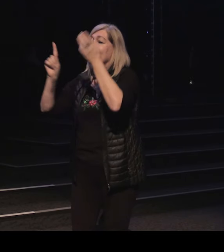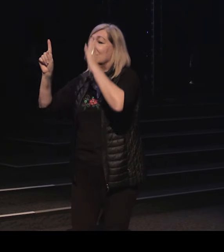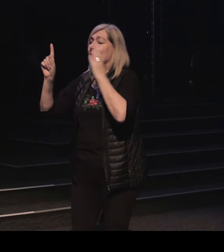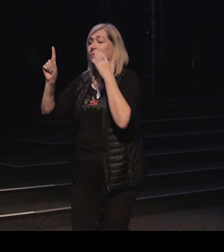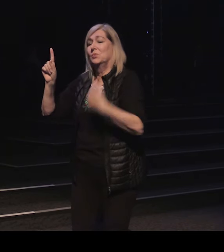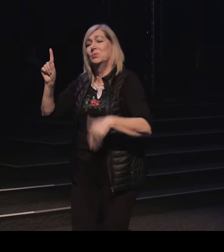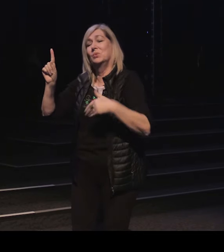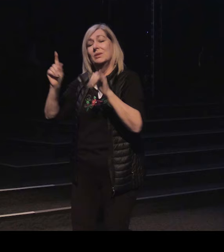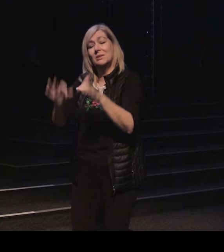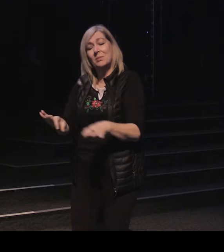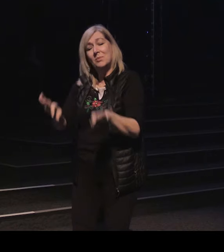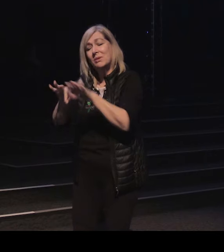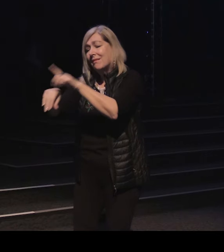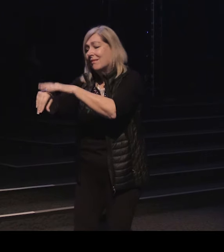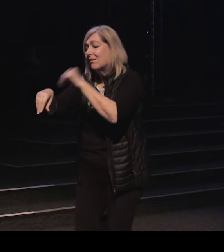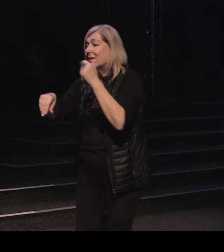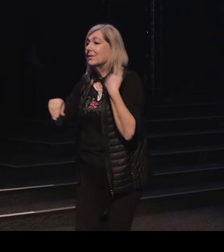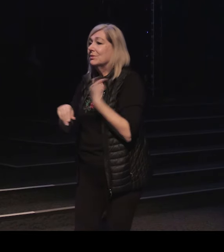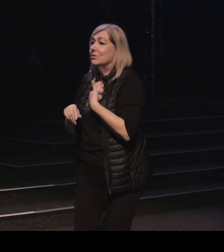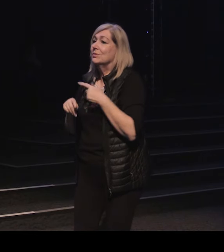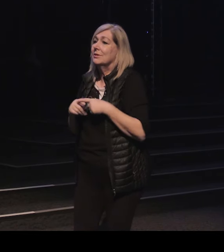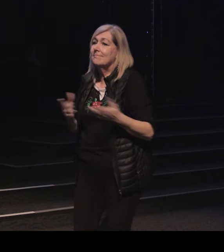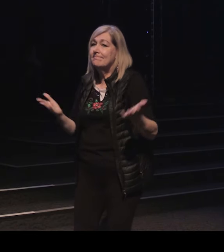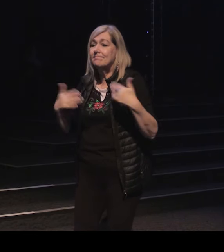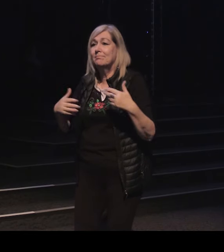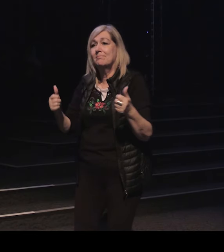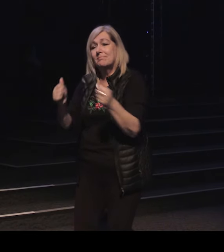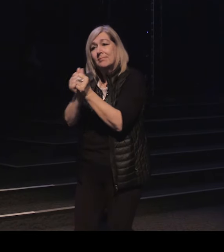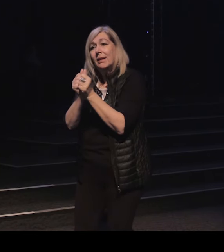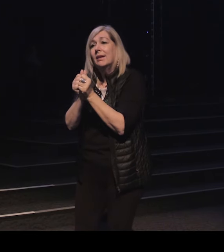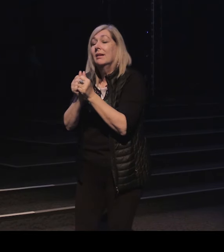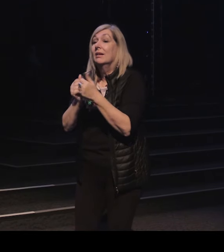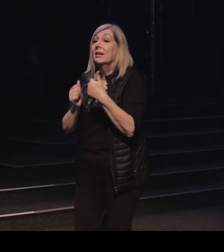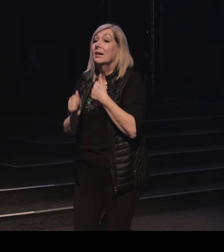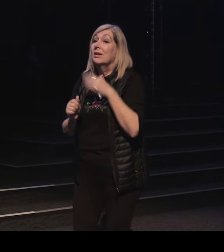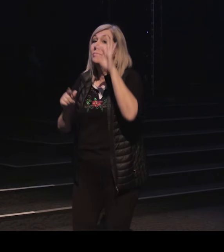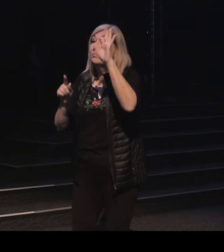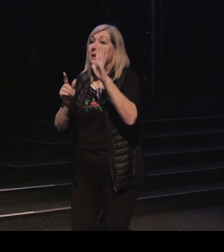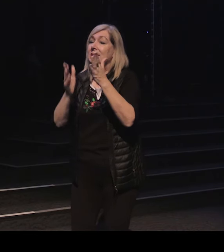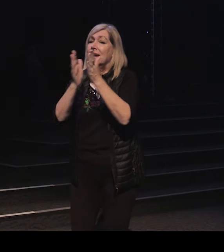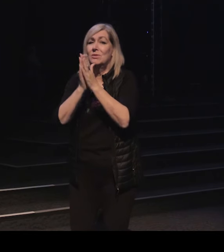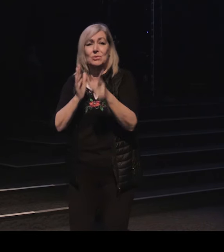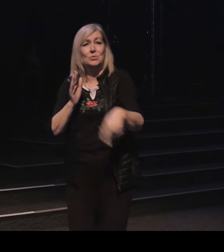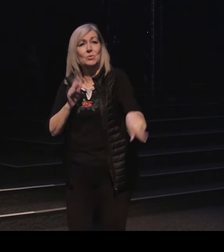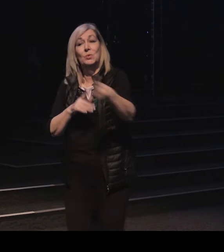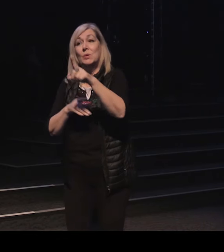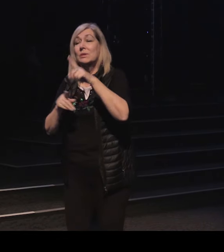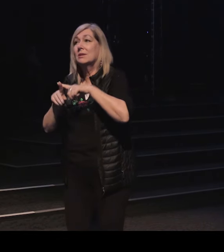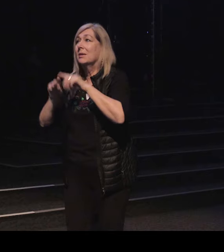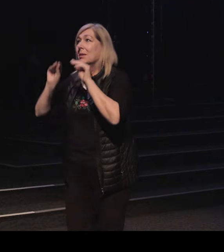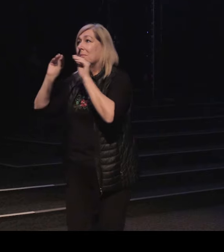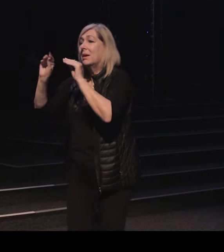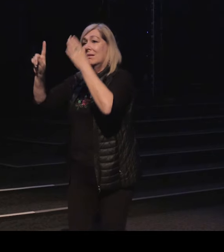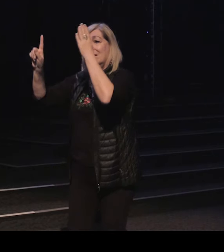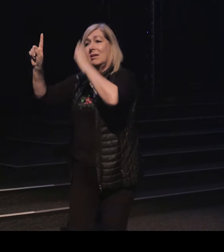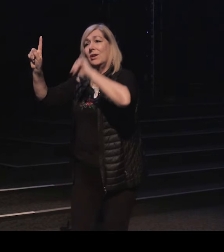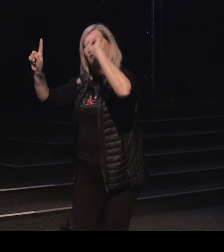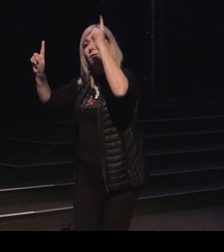us to that. So as your pastor, I'm asking you to put God first, serve